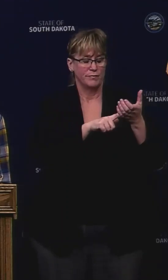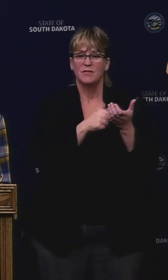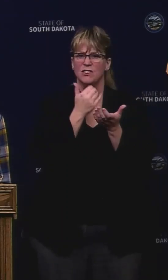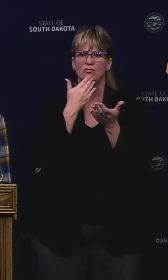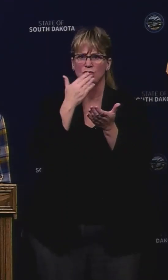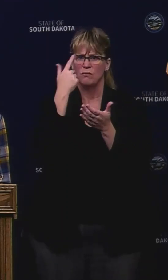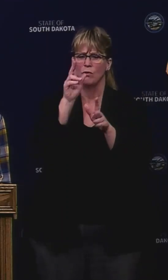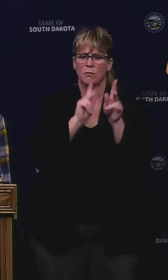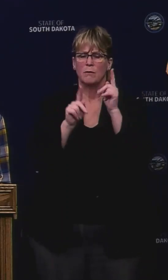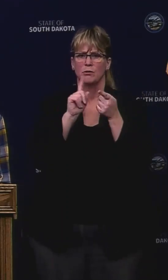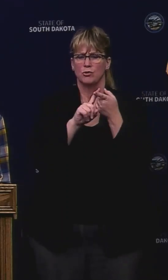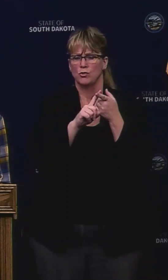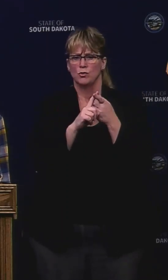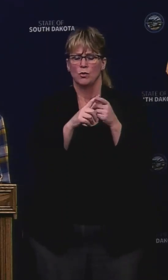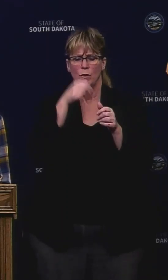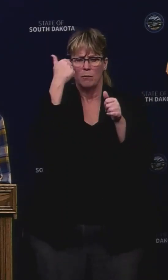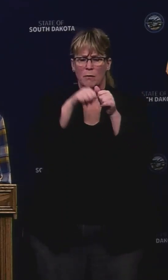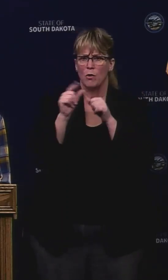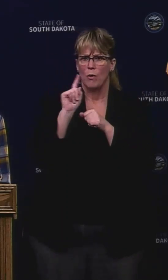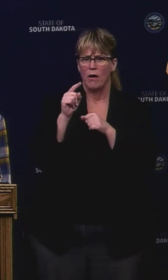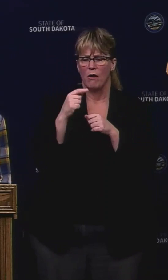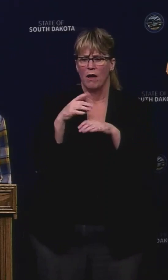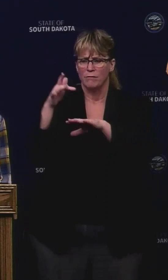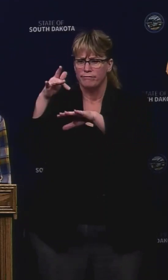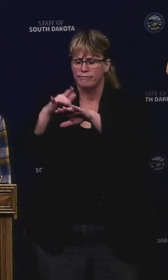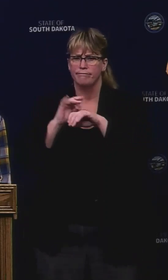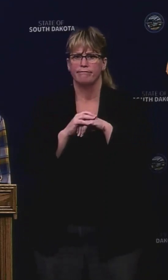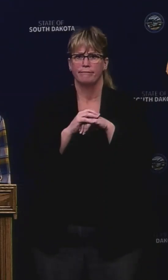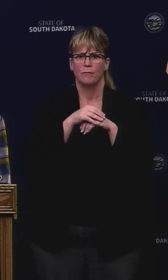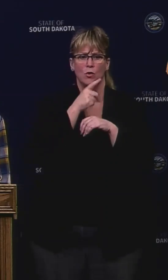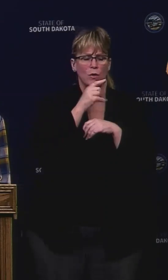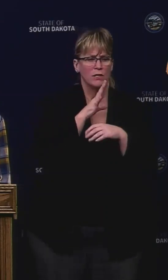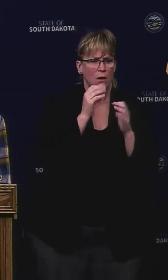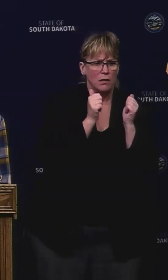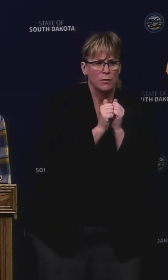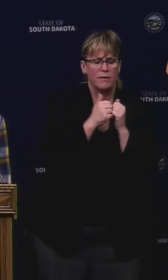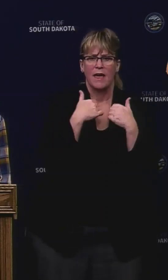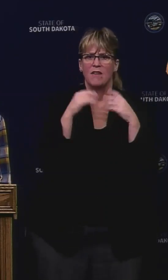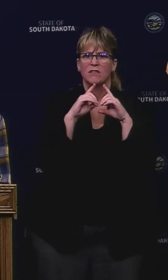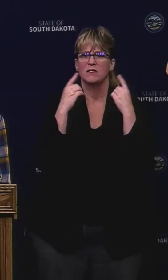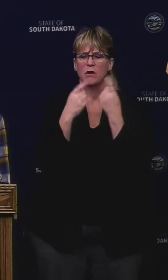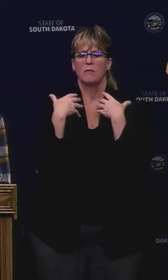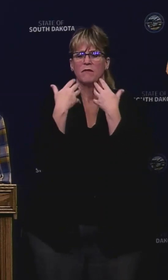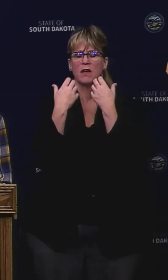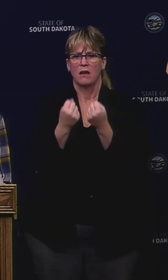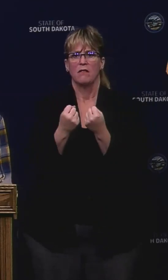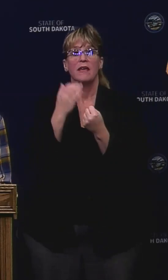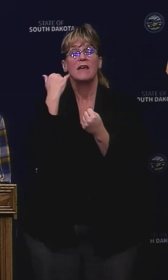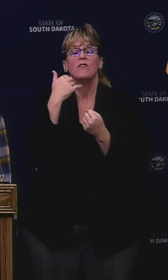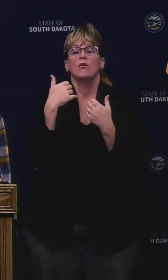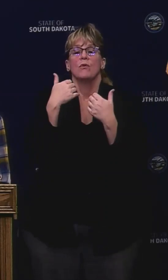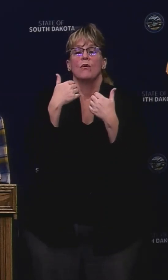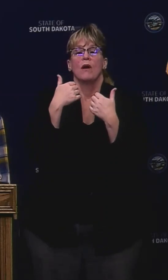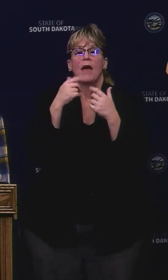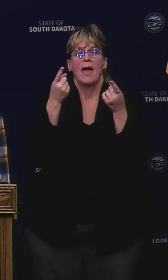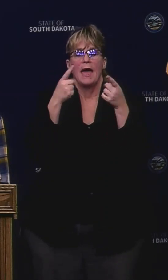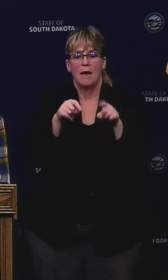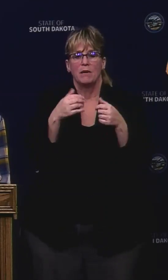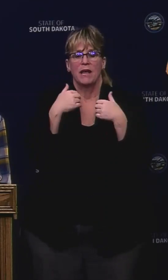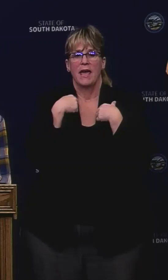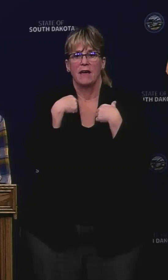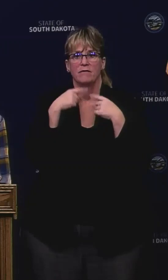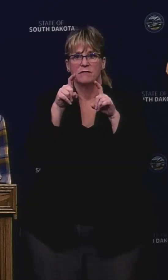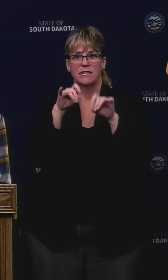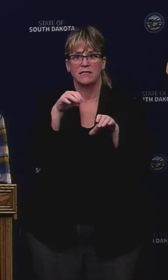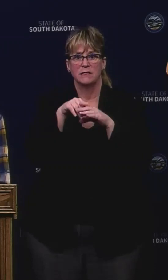a lot of folks to track where they have been and to give to our Department of Health and officials should you happen to test positive in